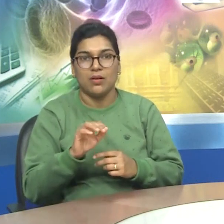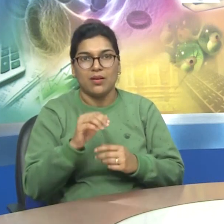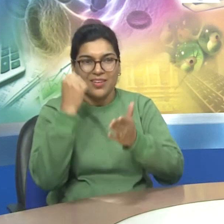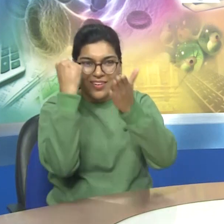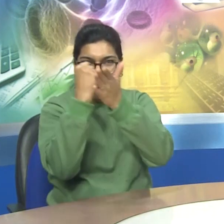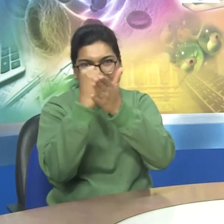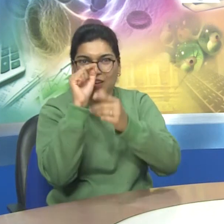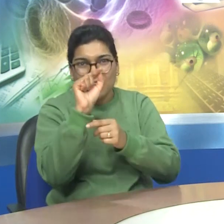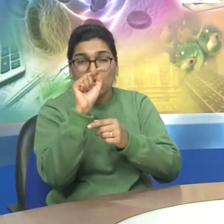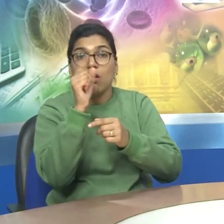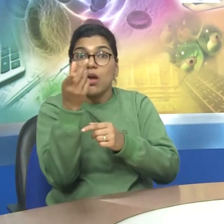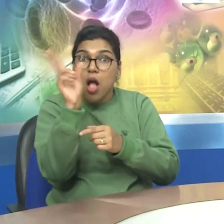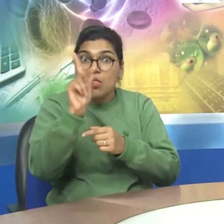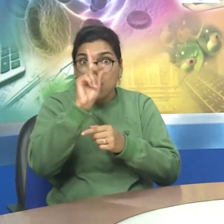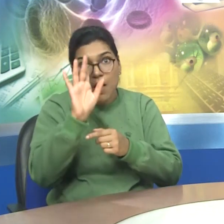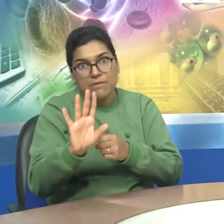1.4.